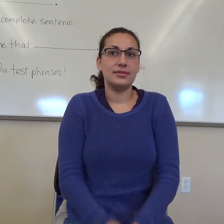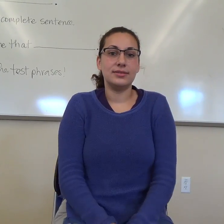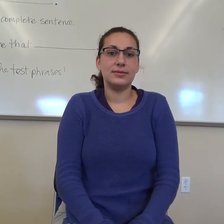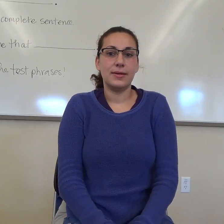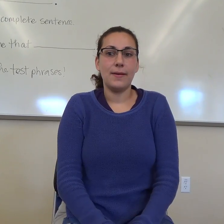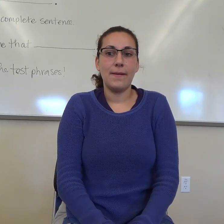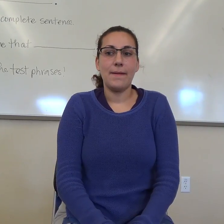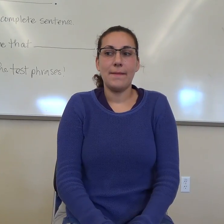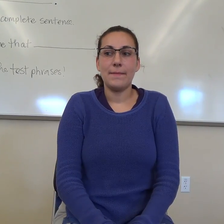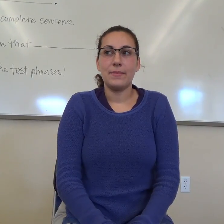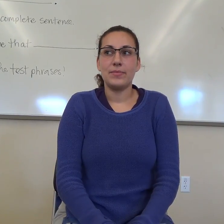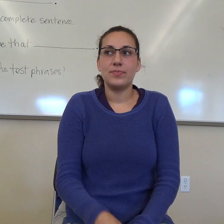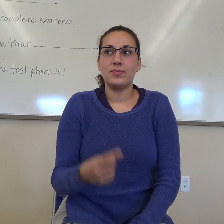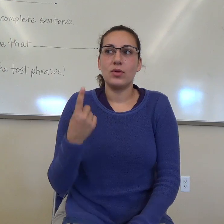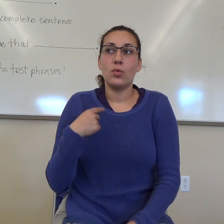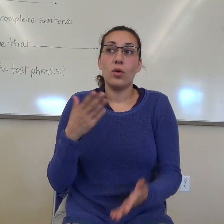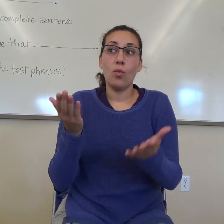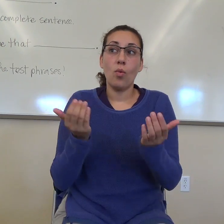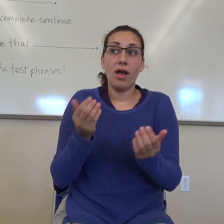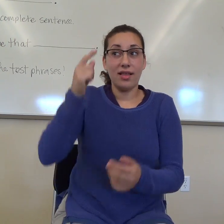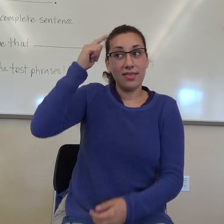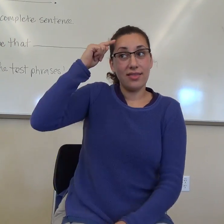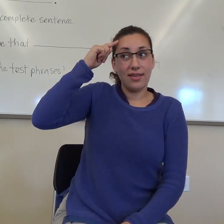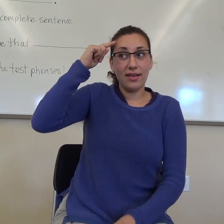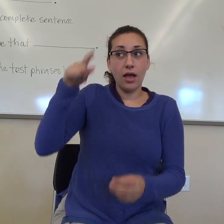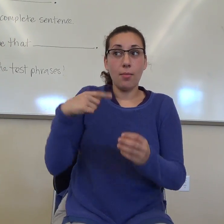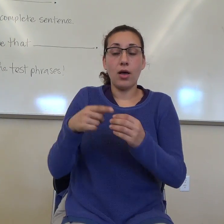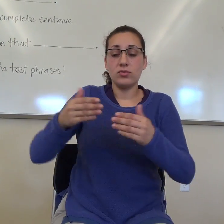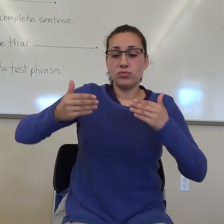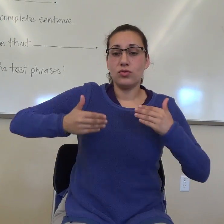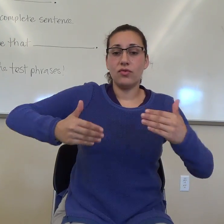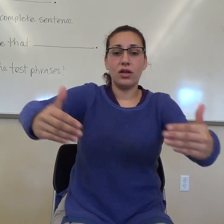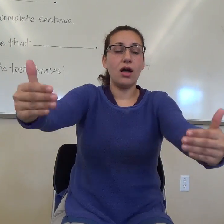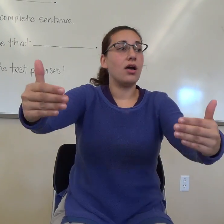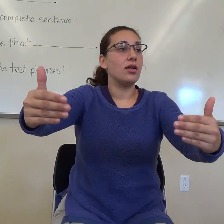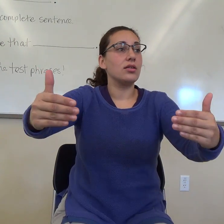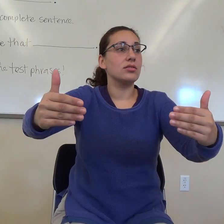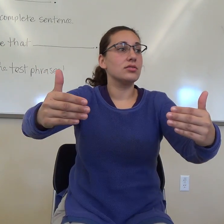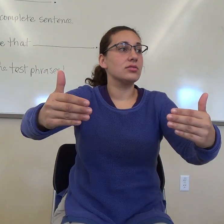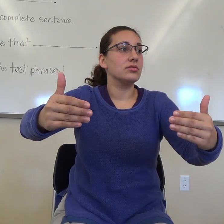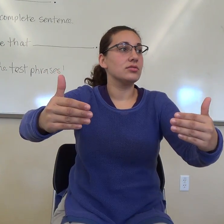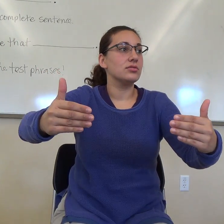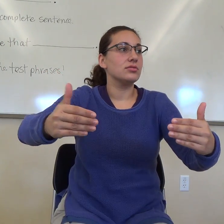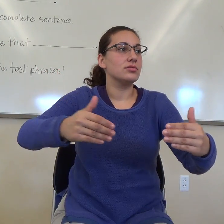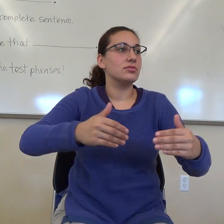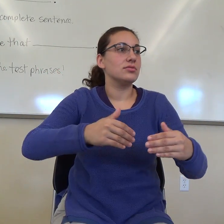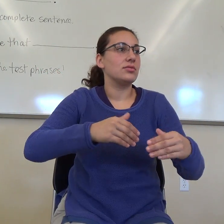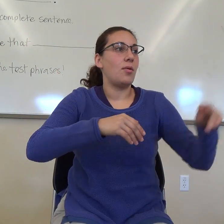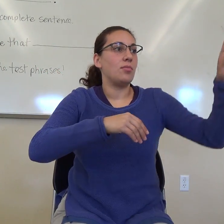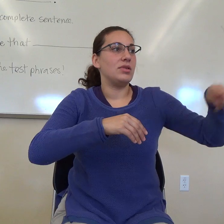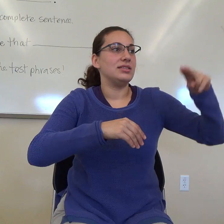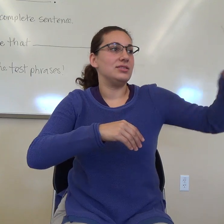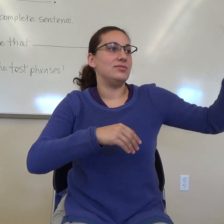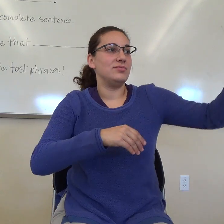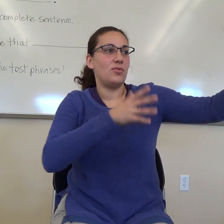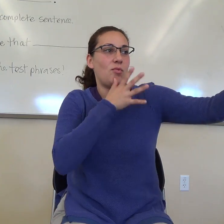we want to think about is going forward to our lesson for today, which is moving